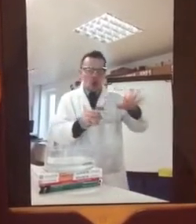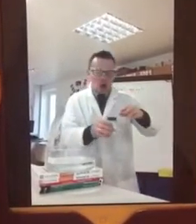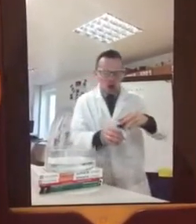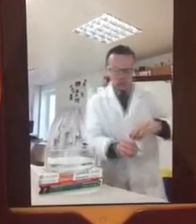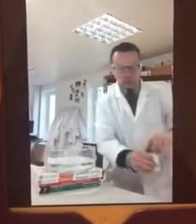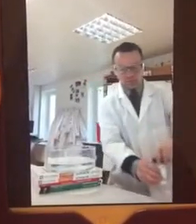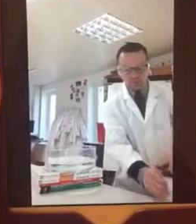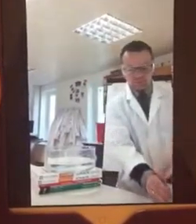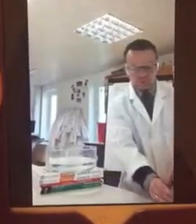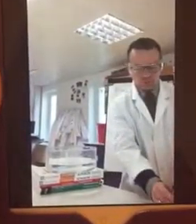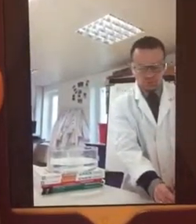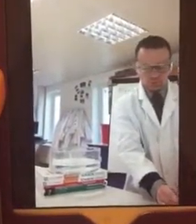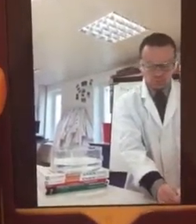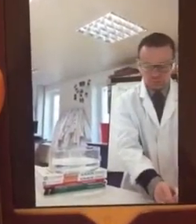inside in this jar.